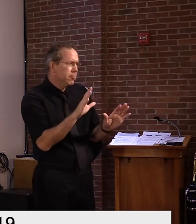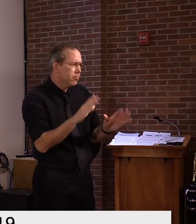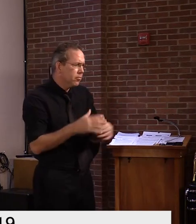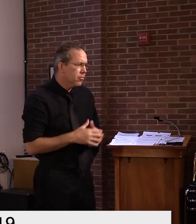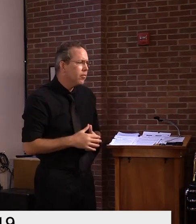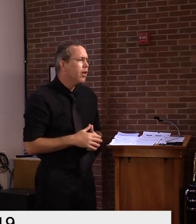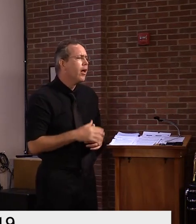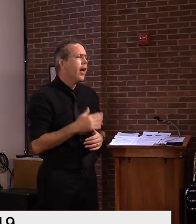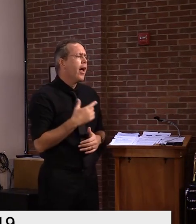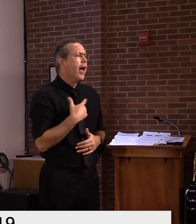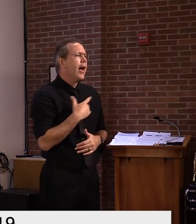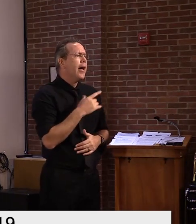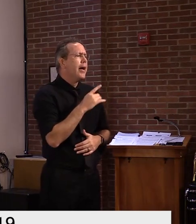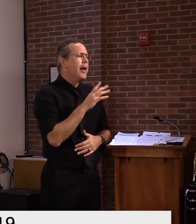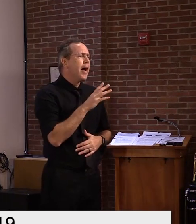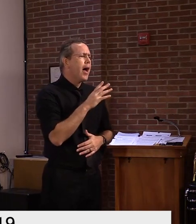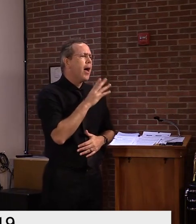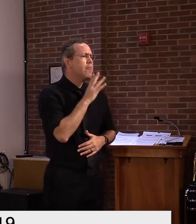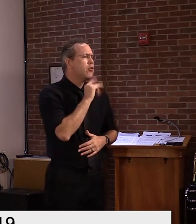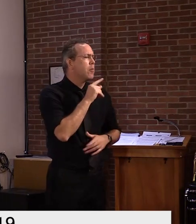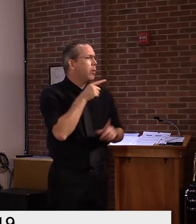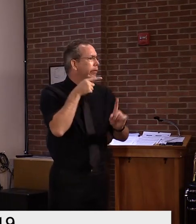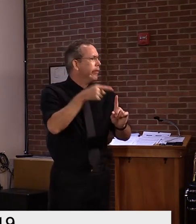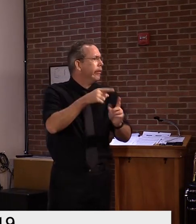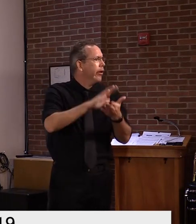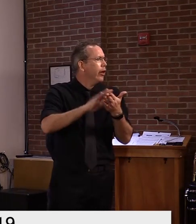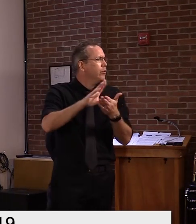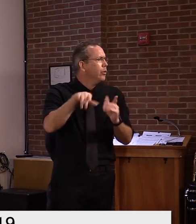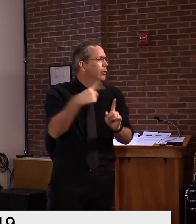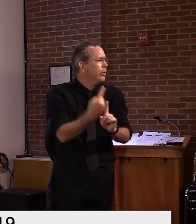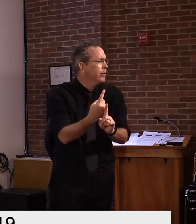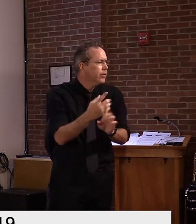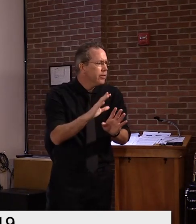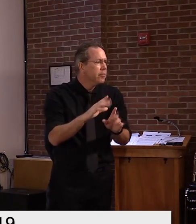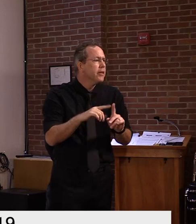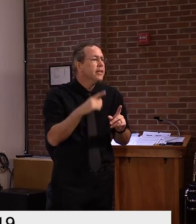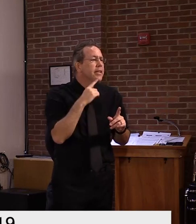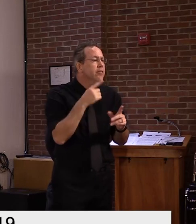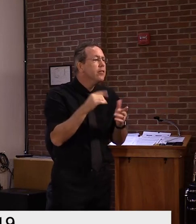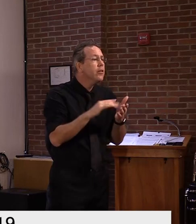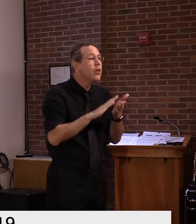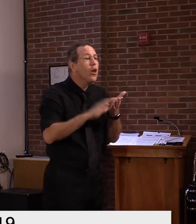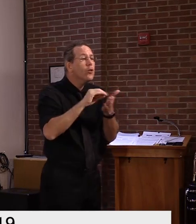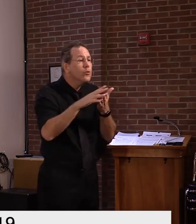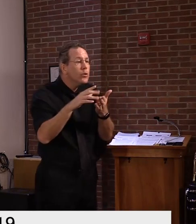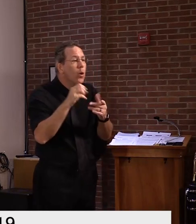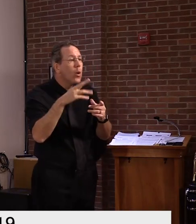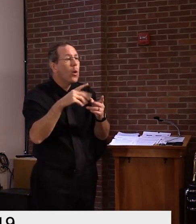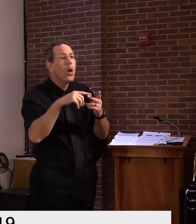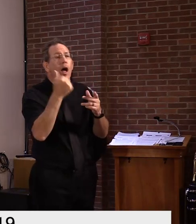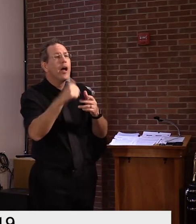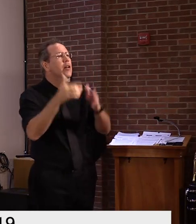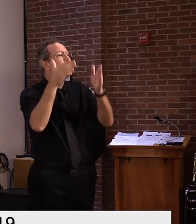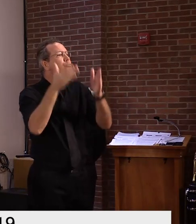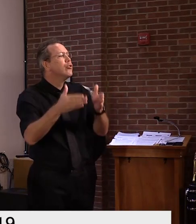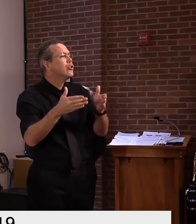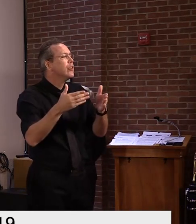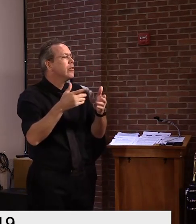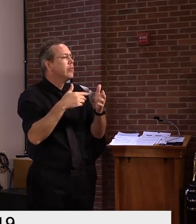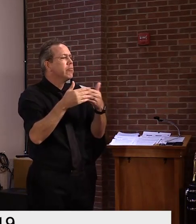population, not just the college students, is ability to adhere to all of the general guidelines we give everyone every